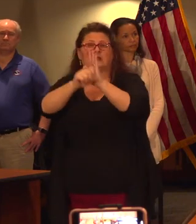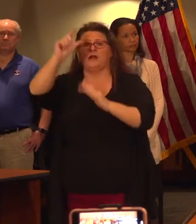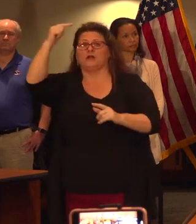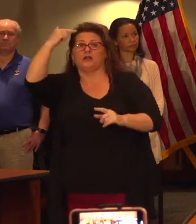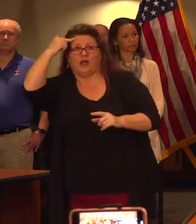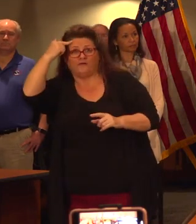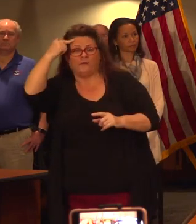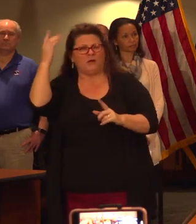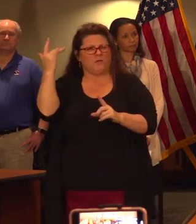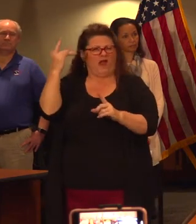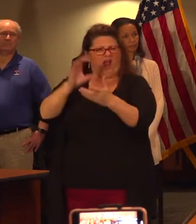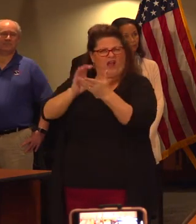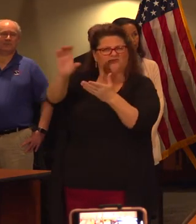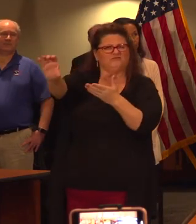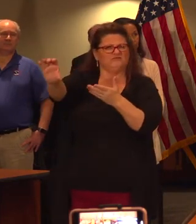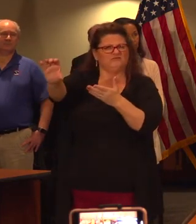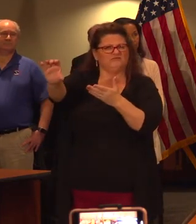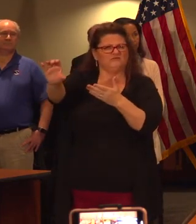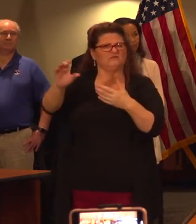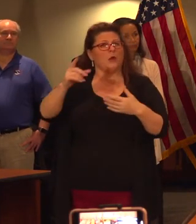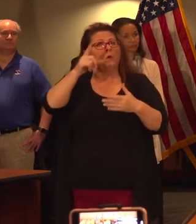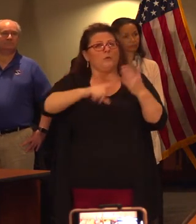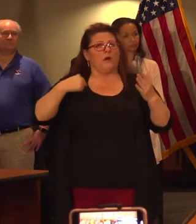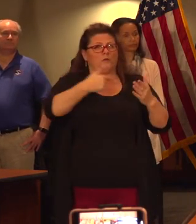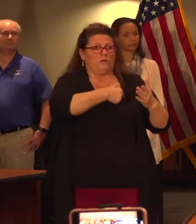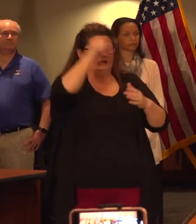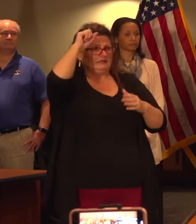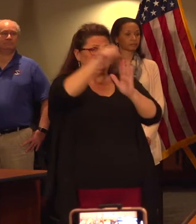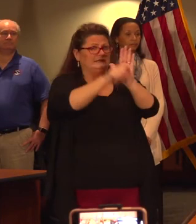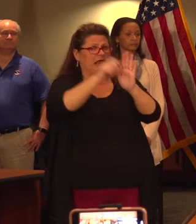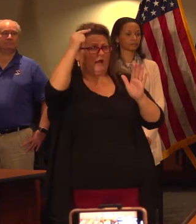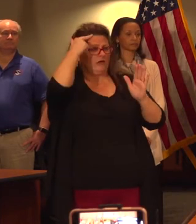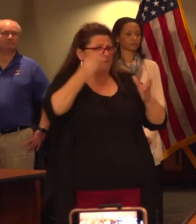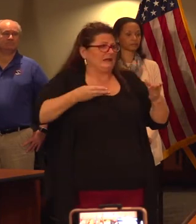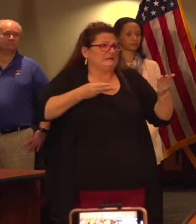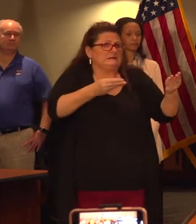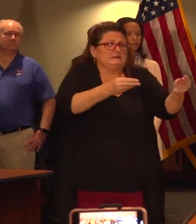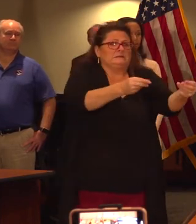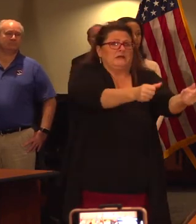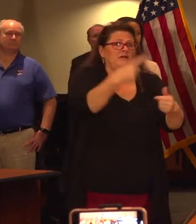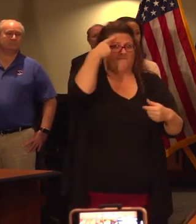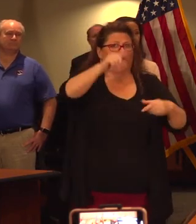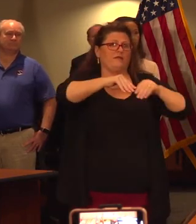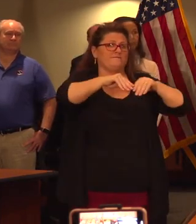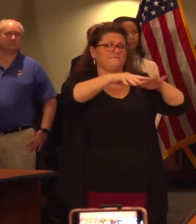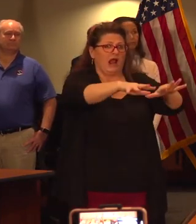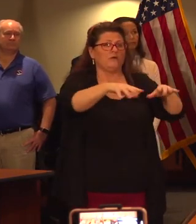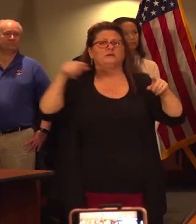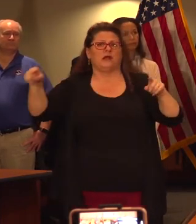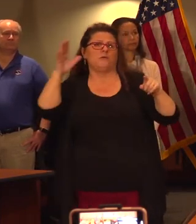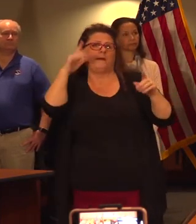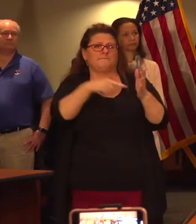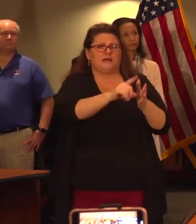expenses that we have incurred in responding to the virus. And we are very grateful that that will